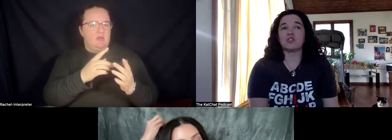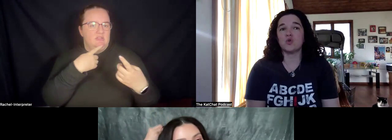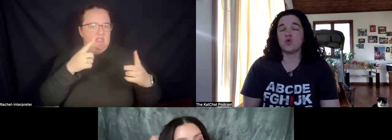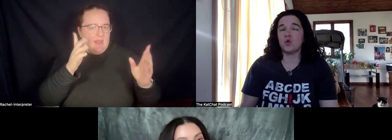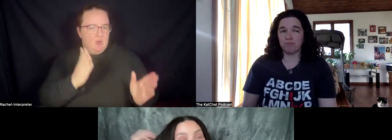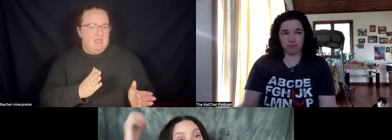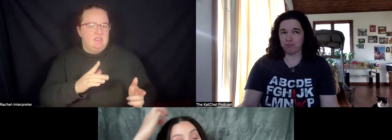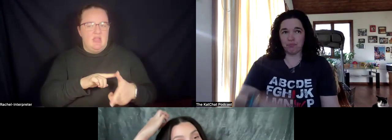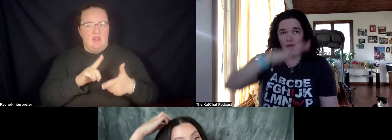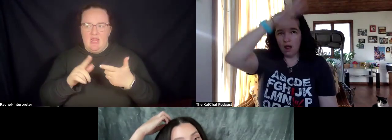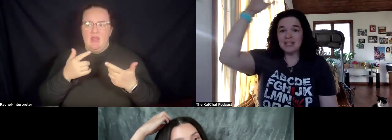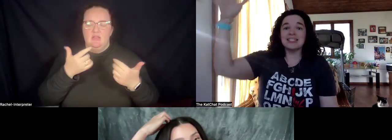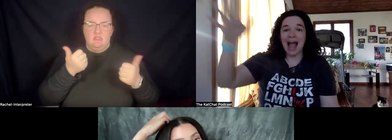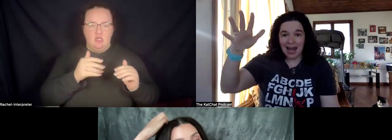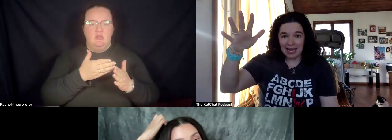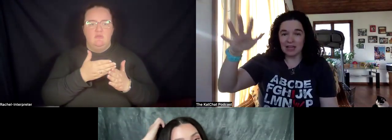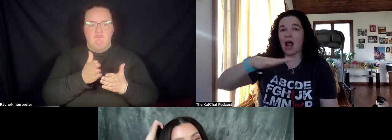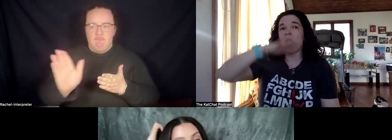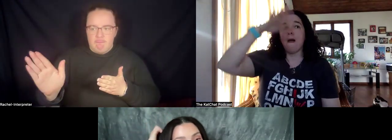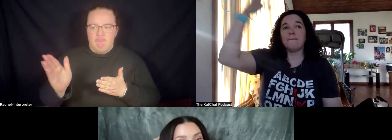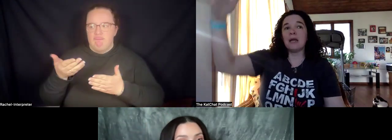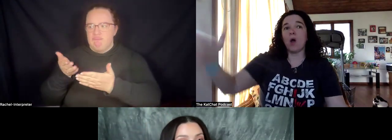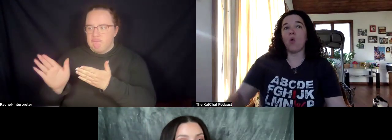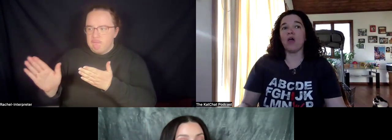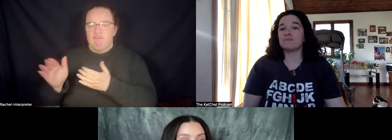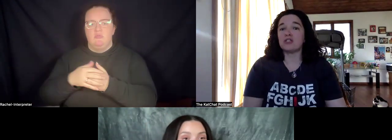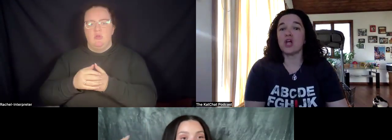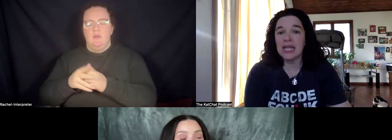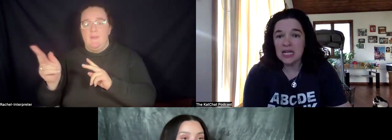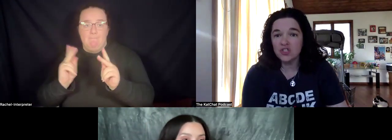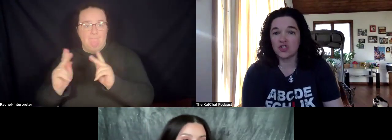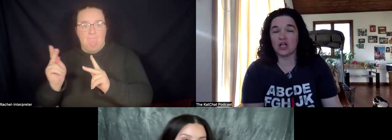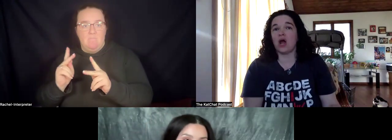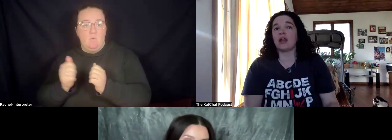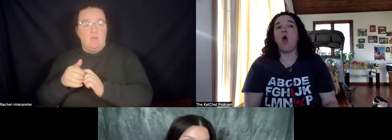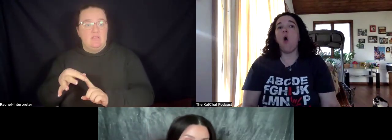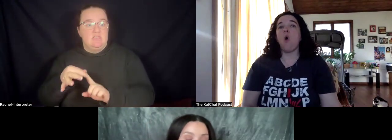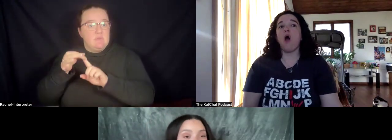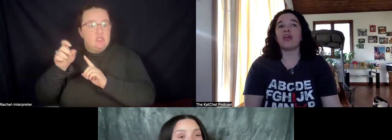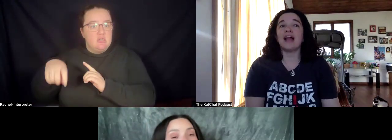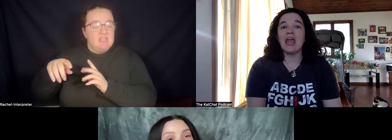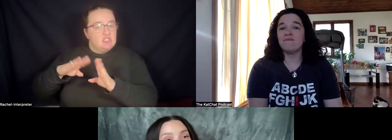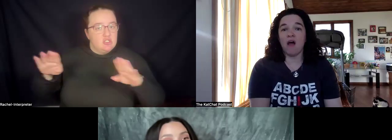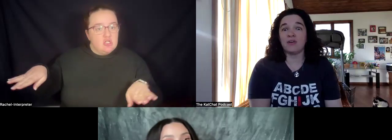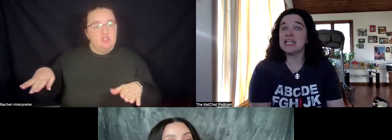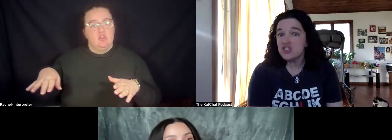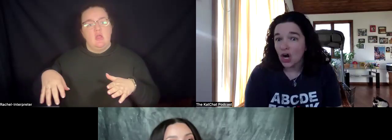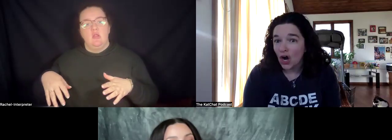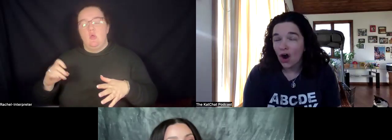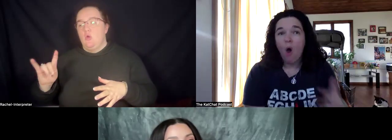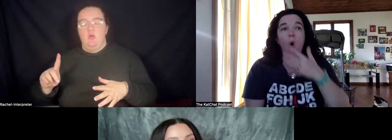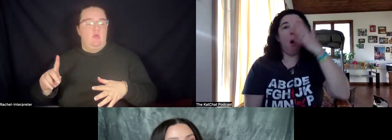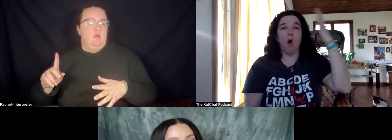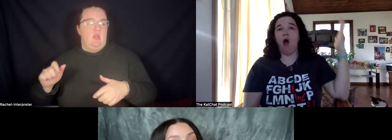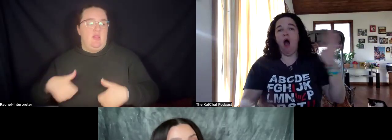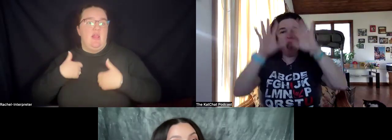off to society, like people with special needs children, or the yeah. life of a